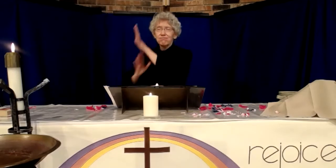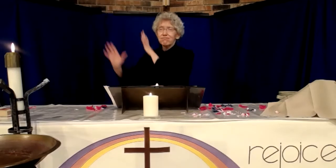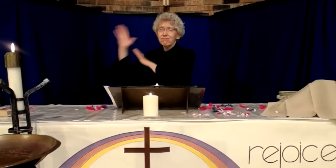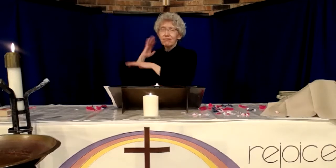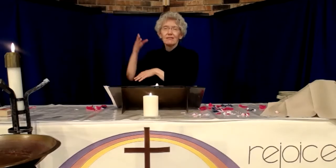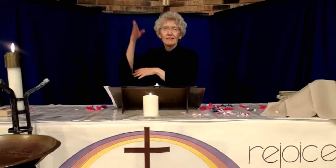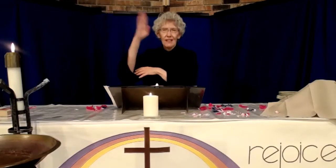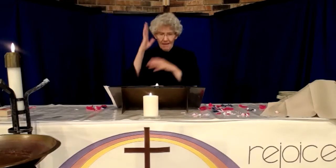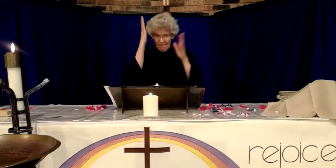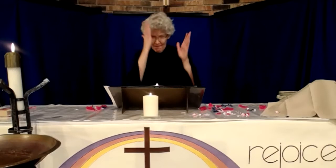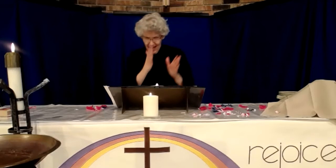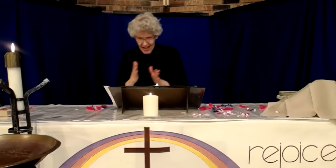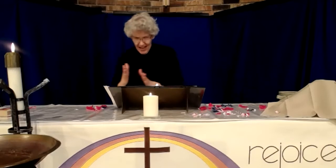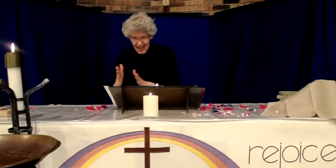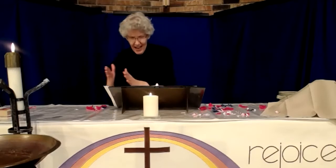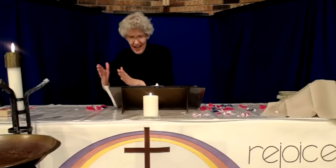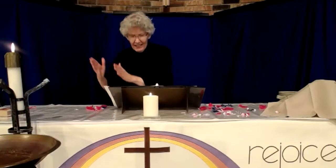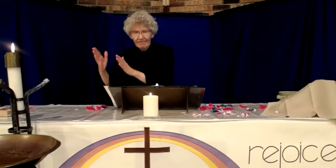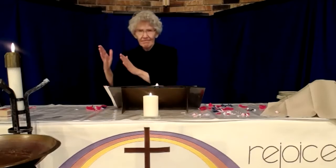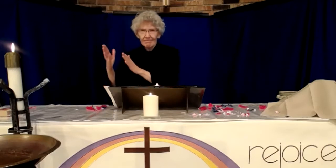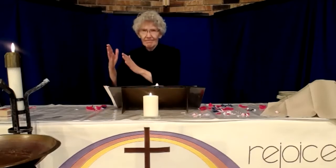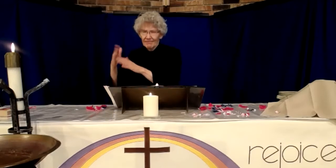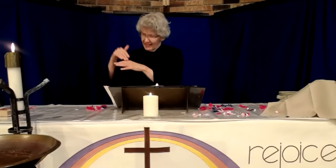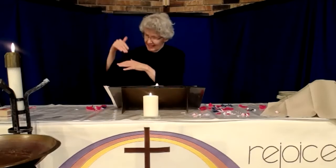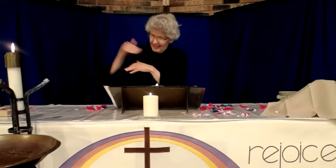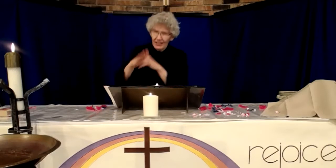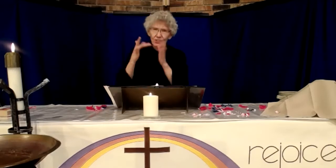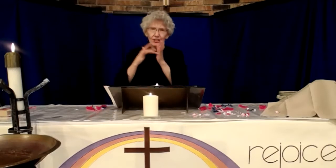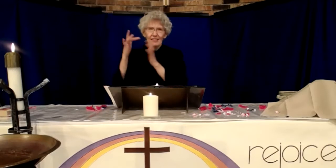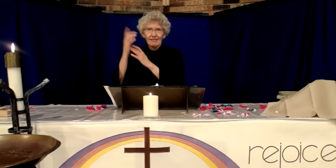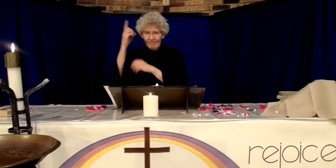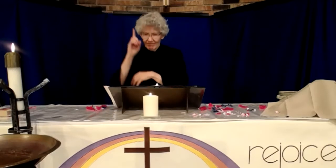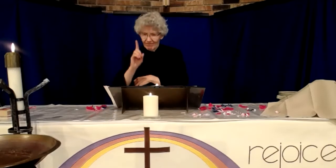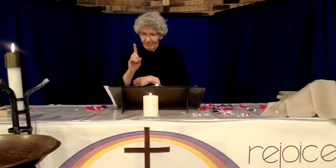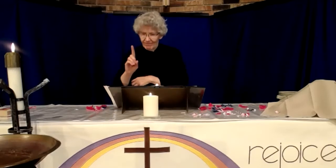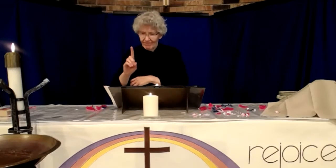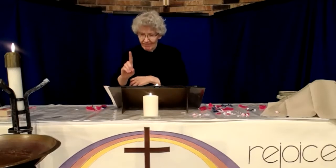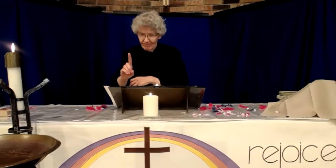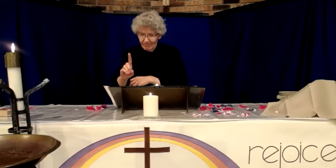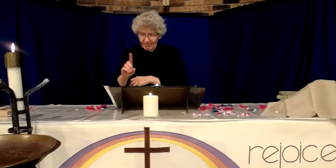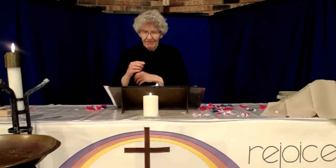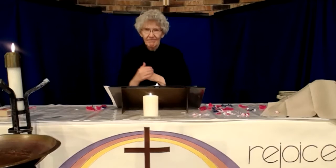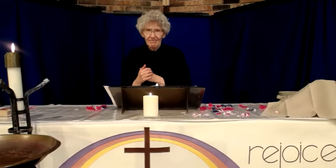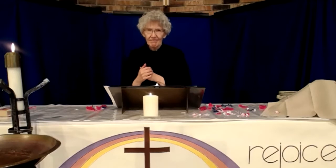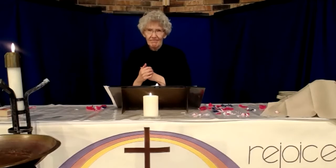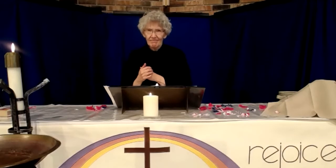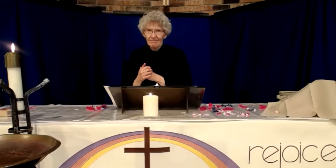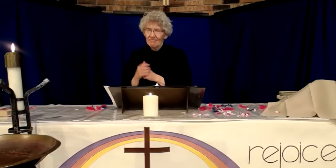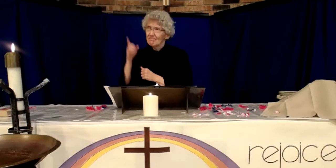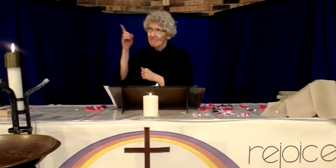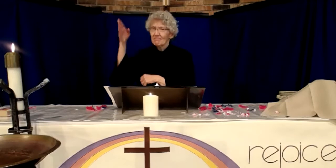. All of you know this. God had already planned and decided that Jesus would be handed over to